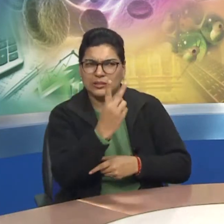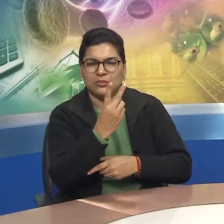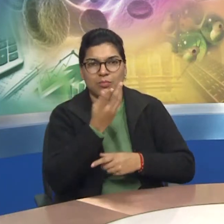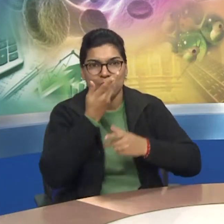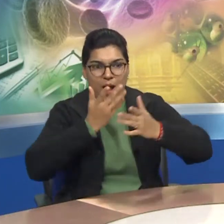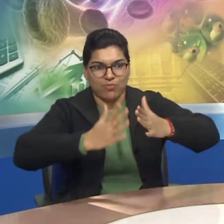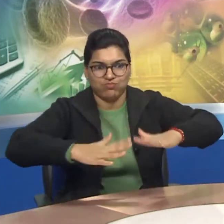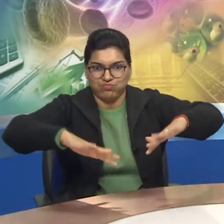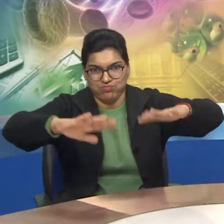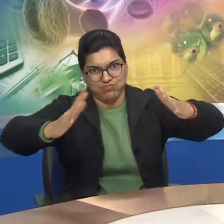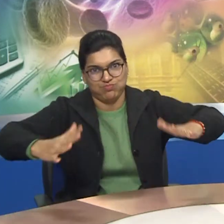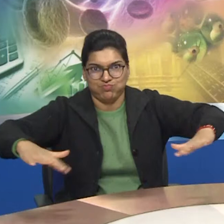shimmering,